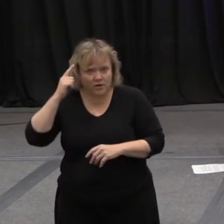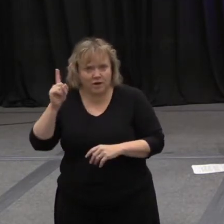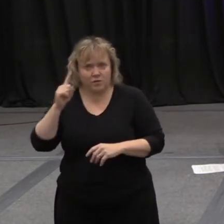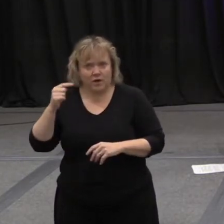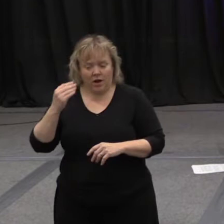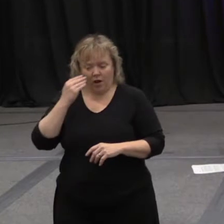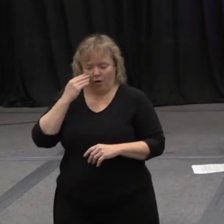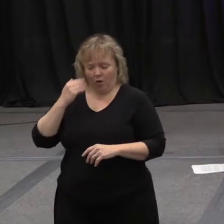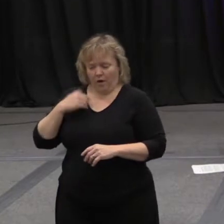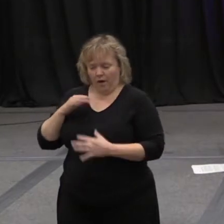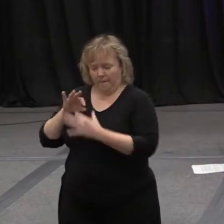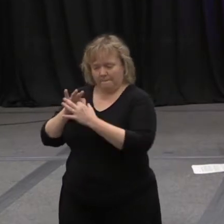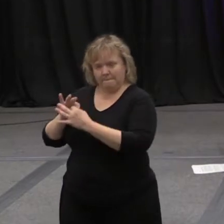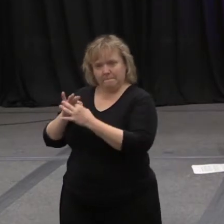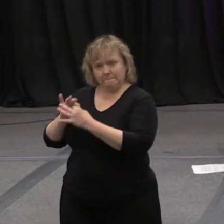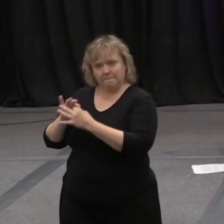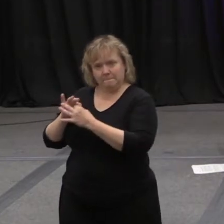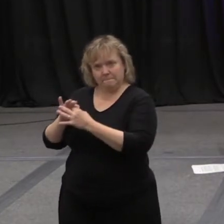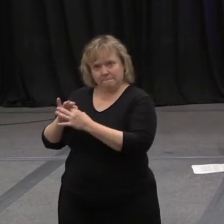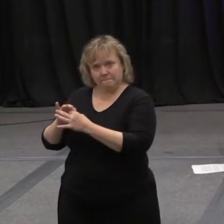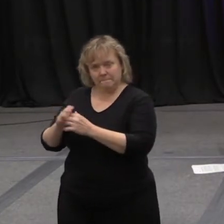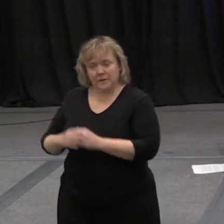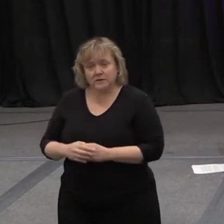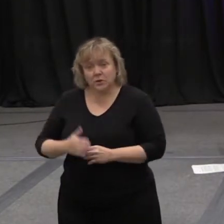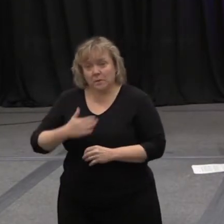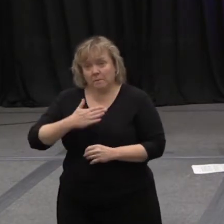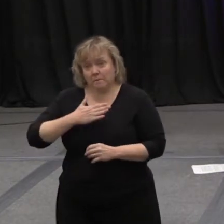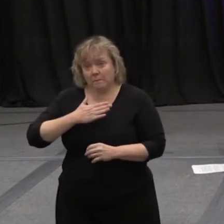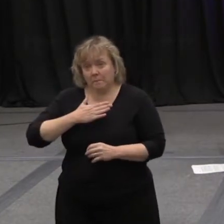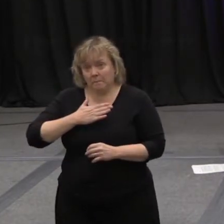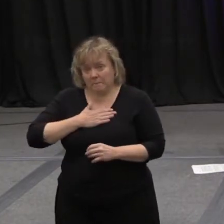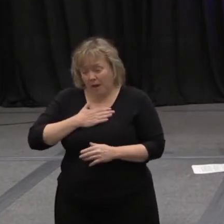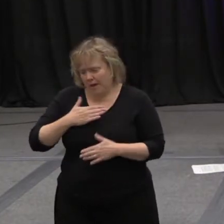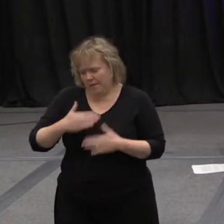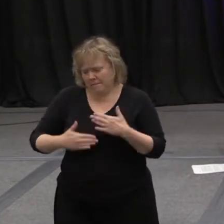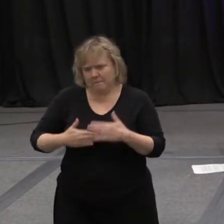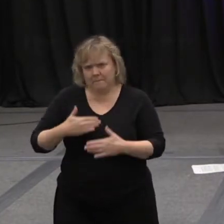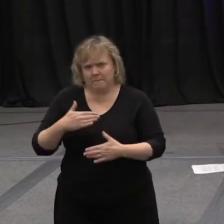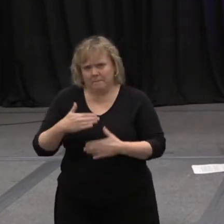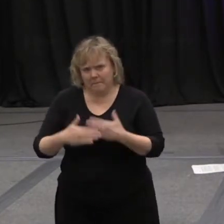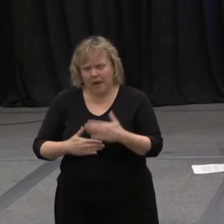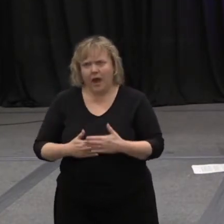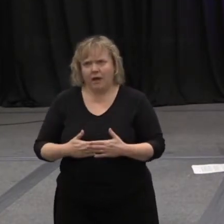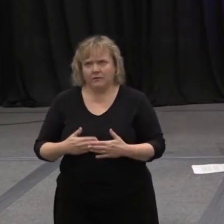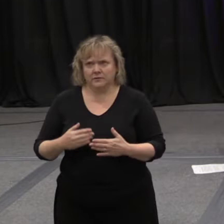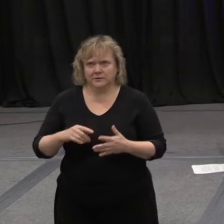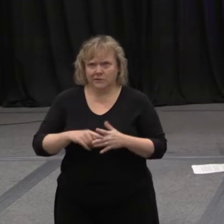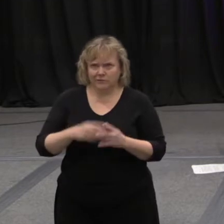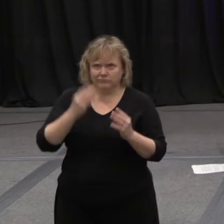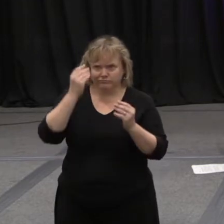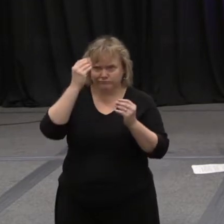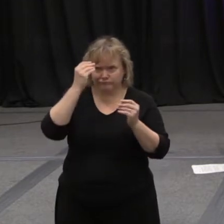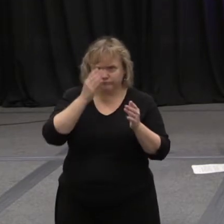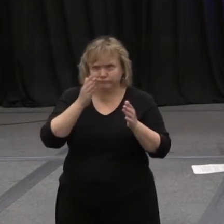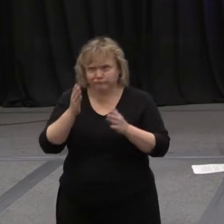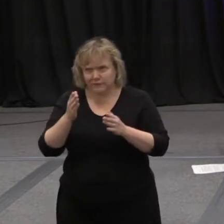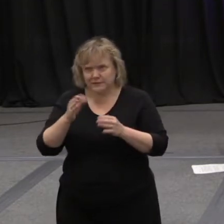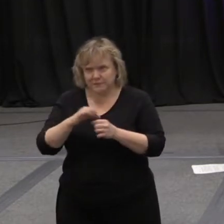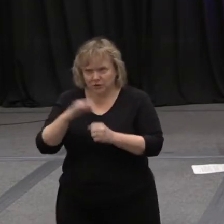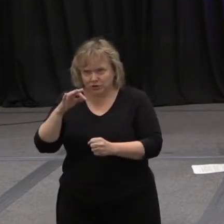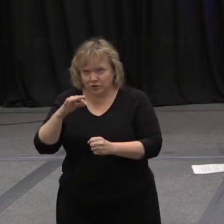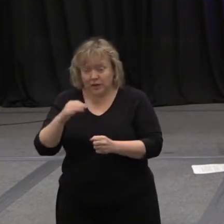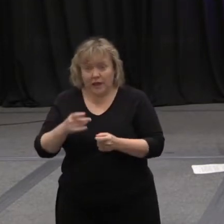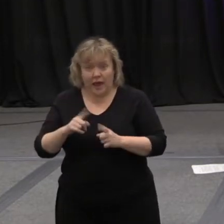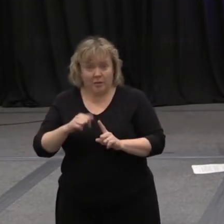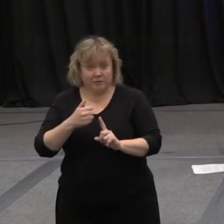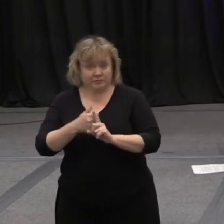connected. And part of what started me on my journey toward this spiritual thing was something I had happen when I was 12 years old. So you